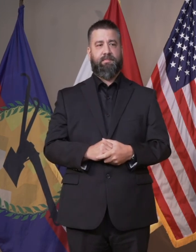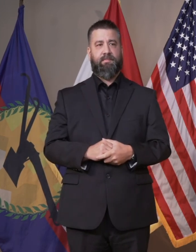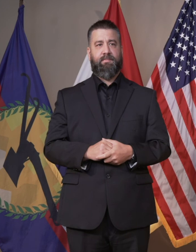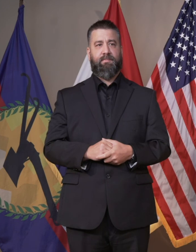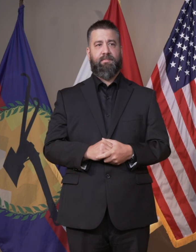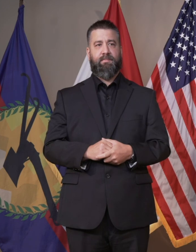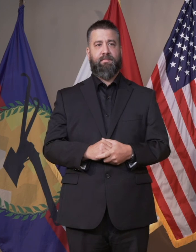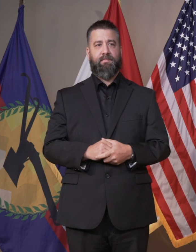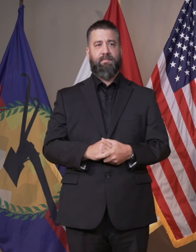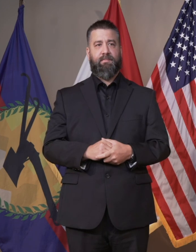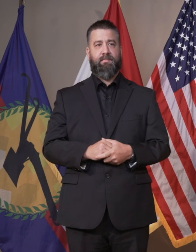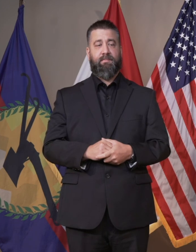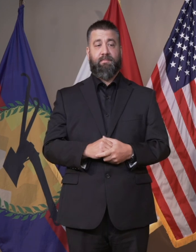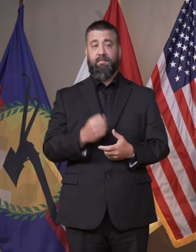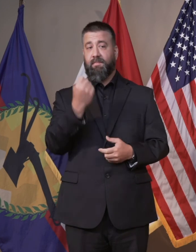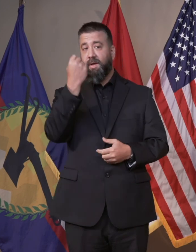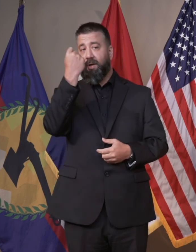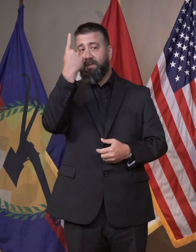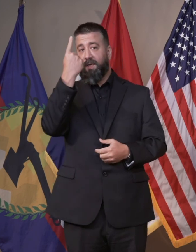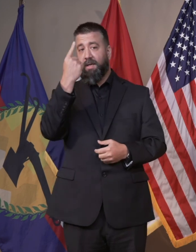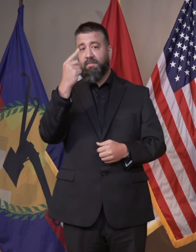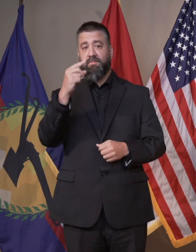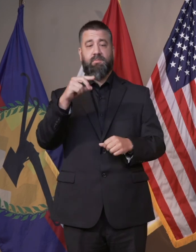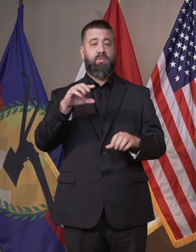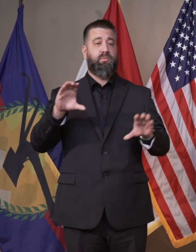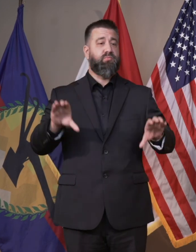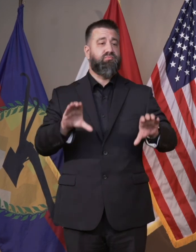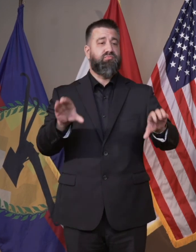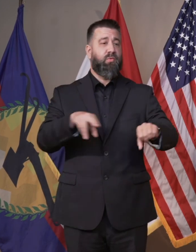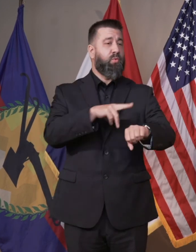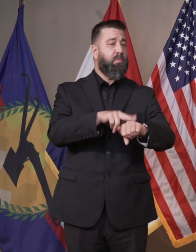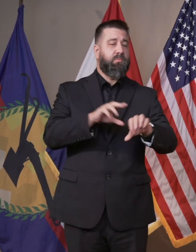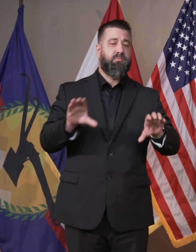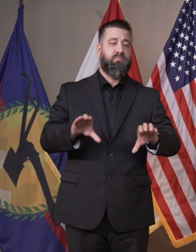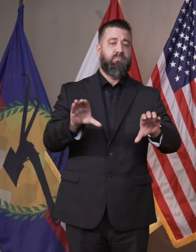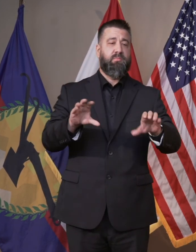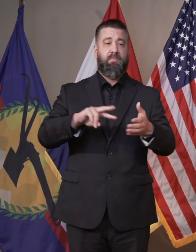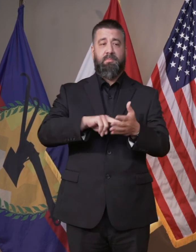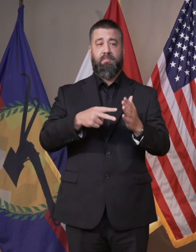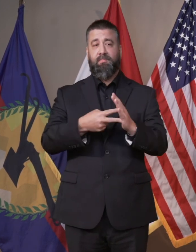Don't let a return to normal activities be viewed as a return to normal.